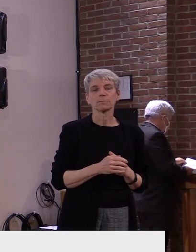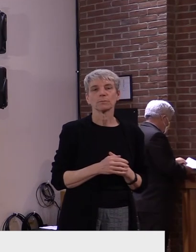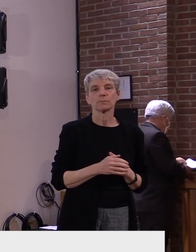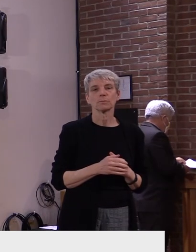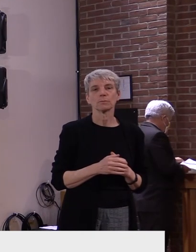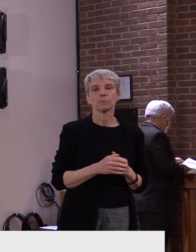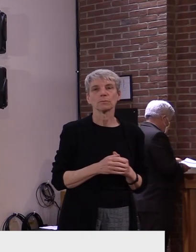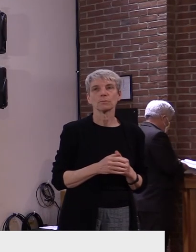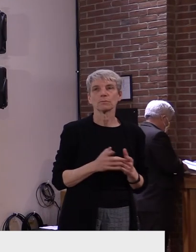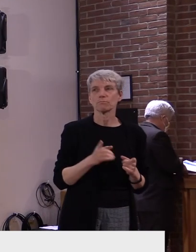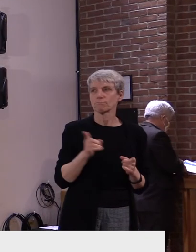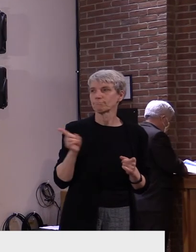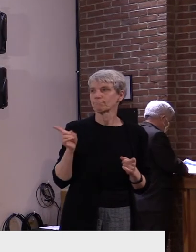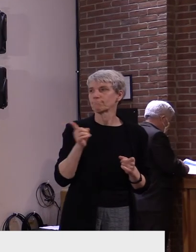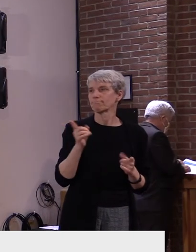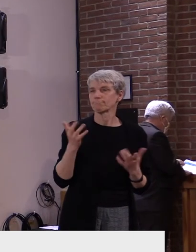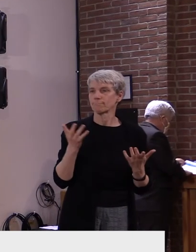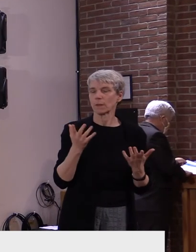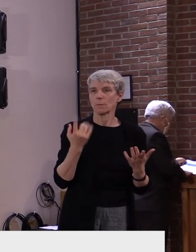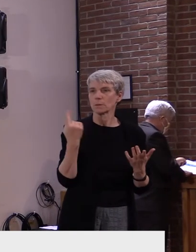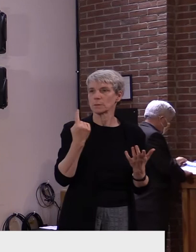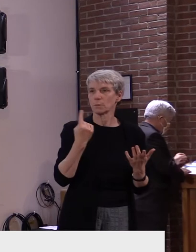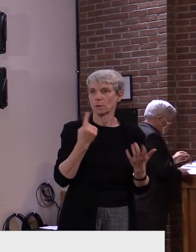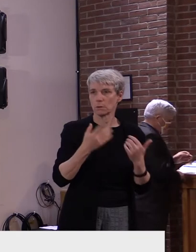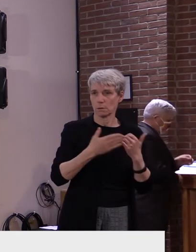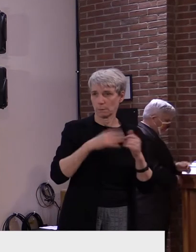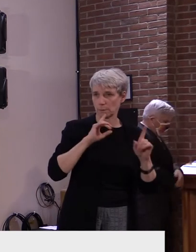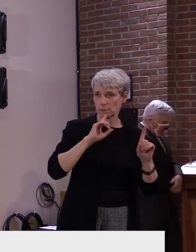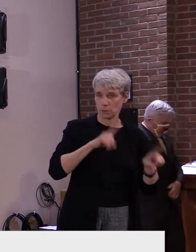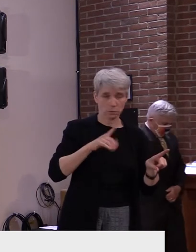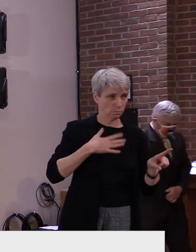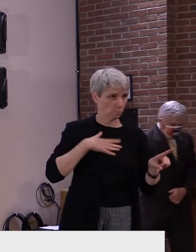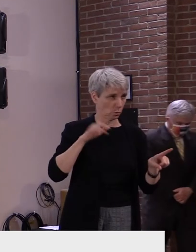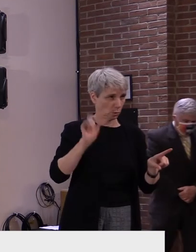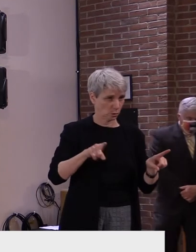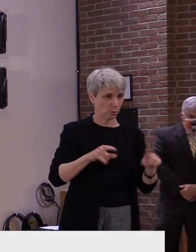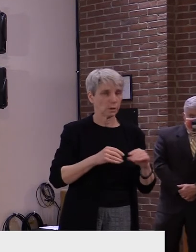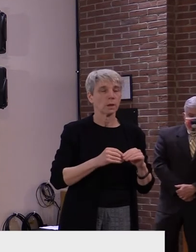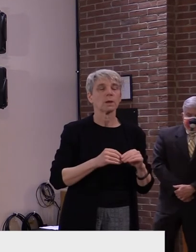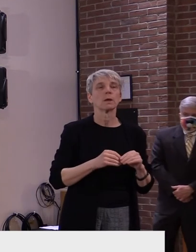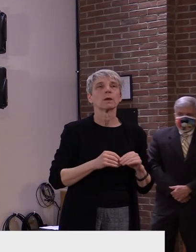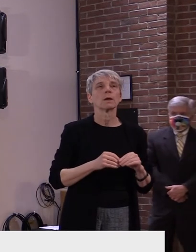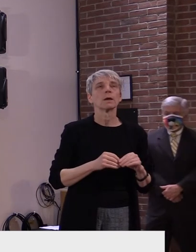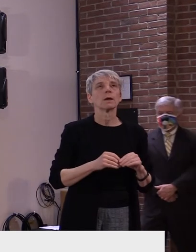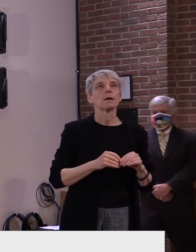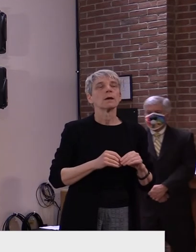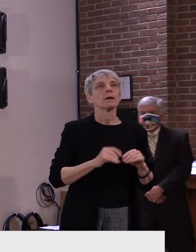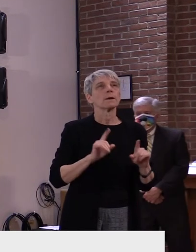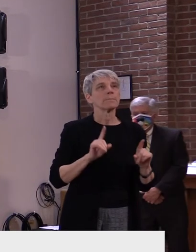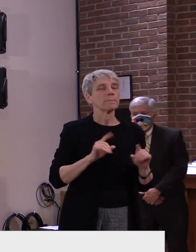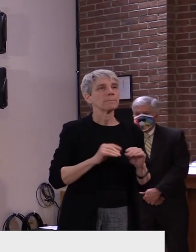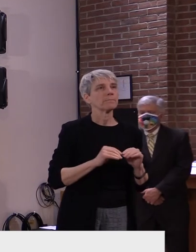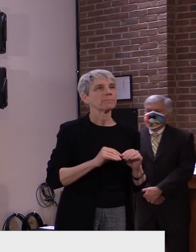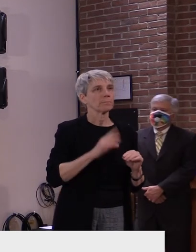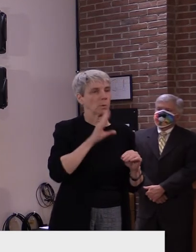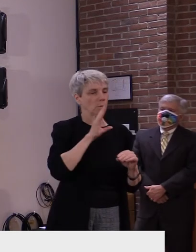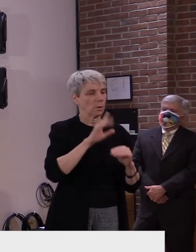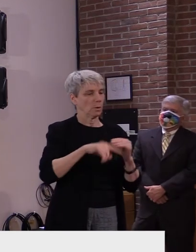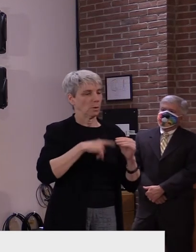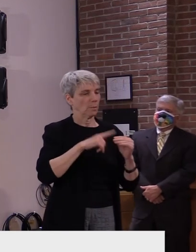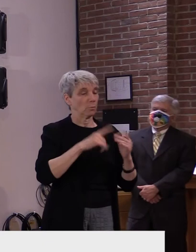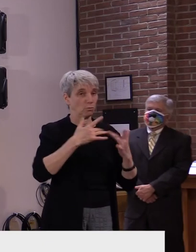to quantify what you believe the impact on interstate travel will